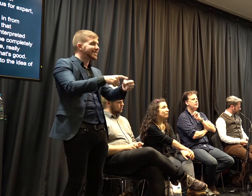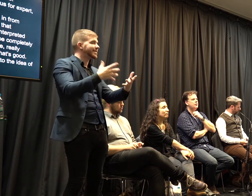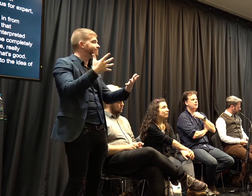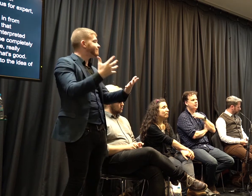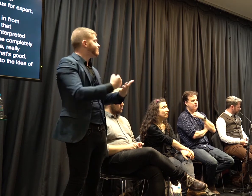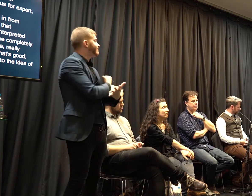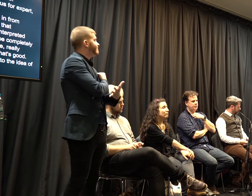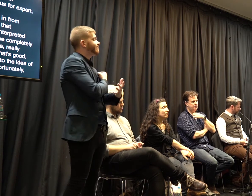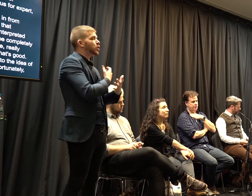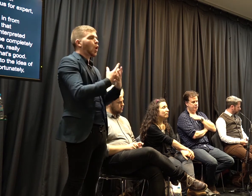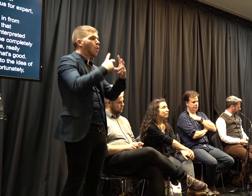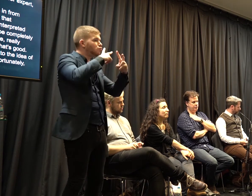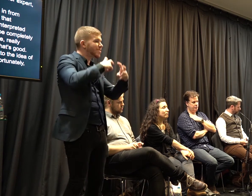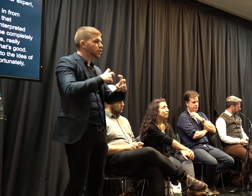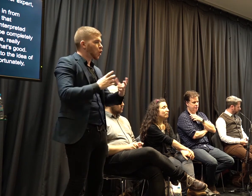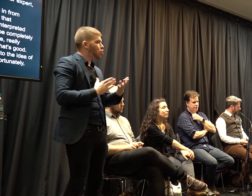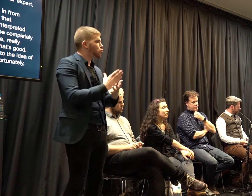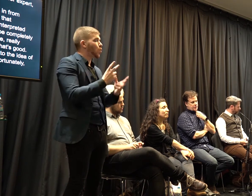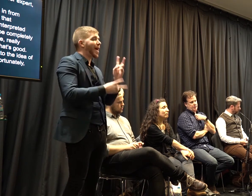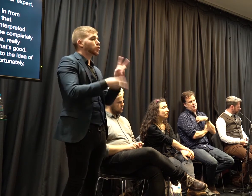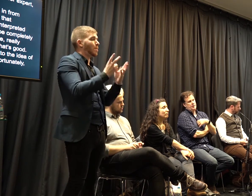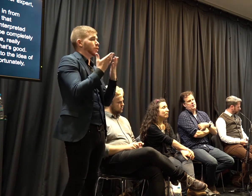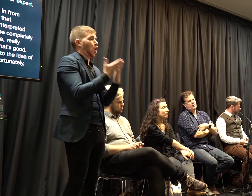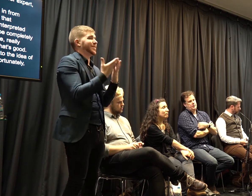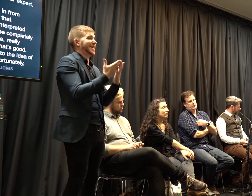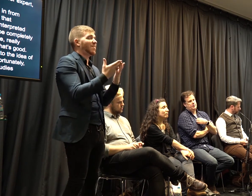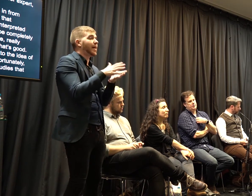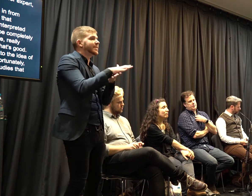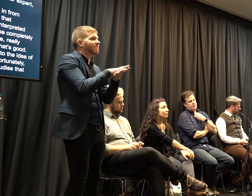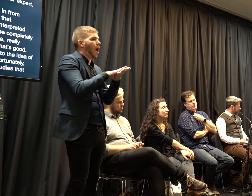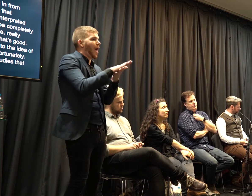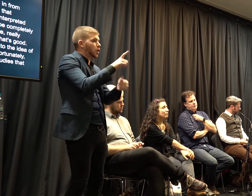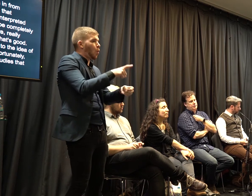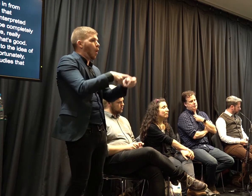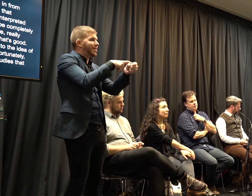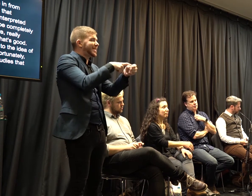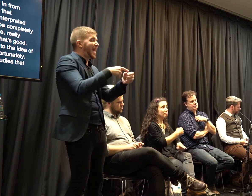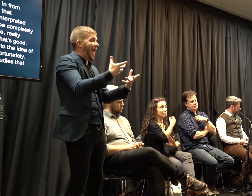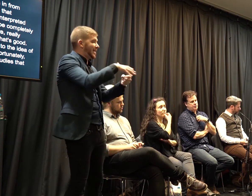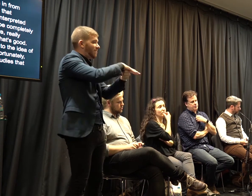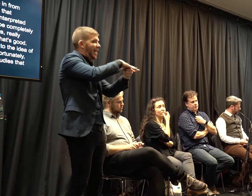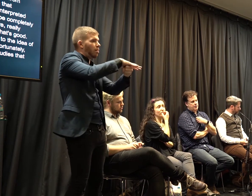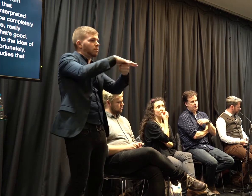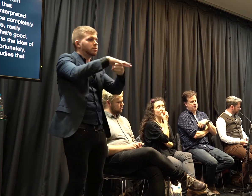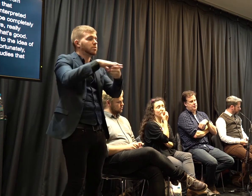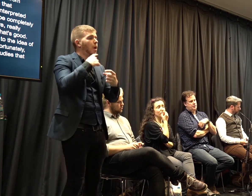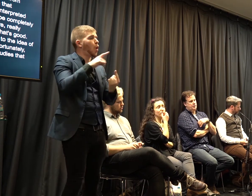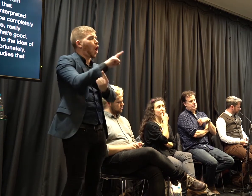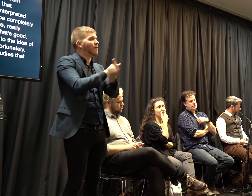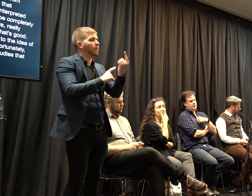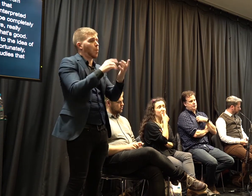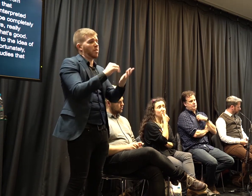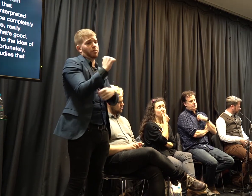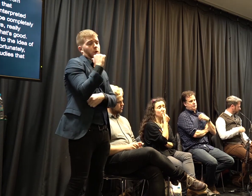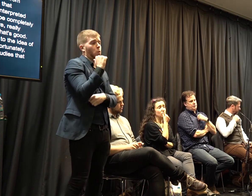no research in interpreting studies that defines quality in any field. I was at a conference about a month ago, and there was a